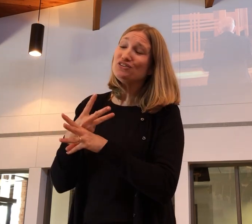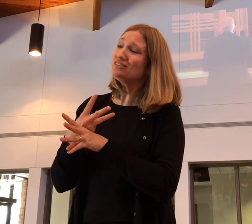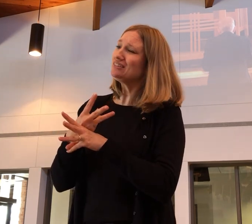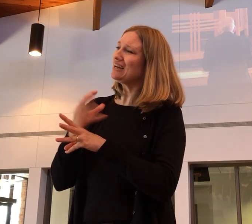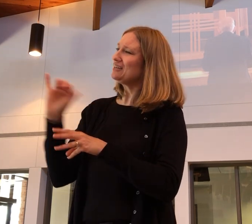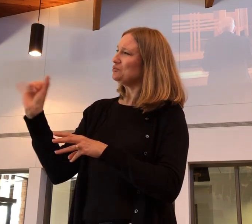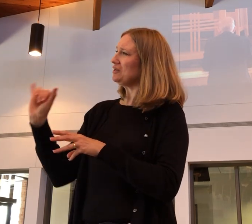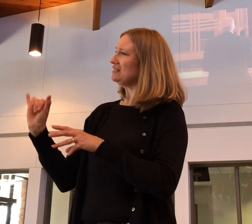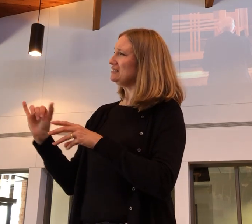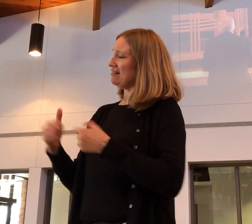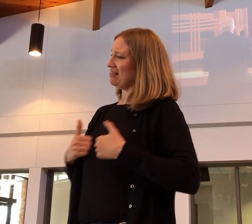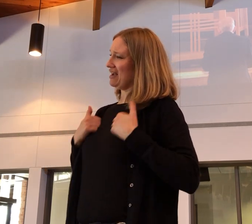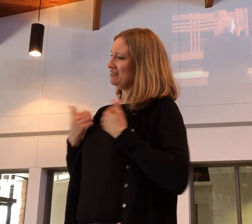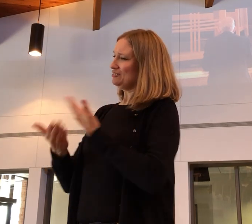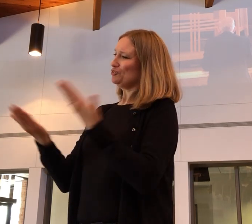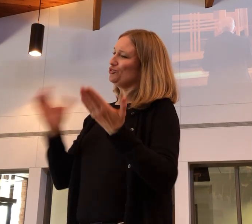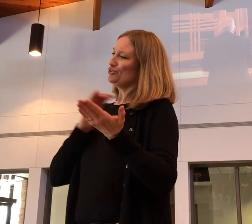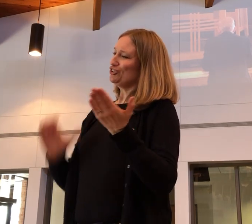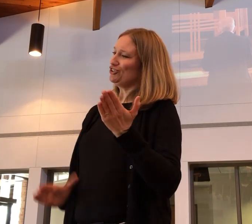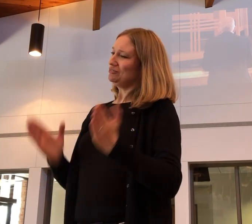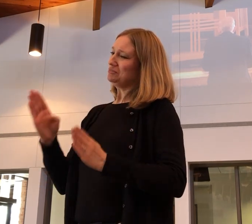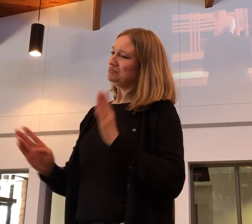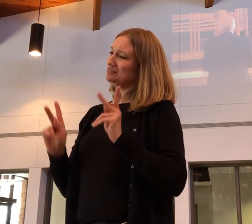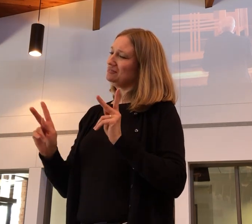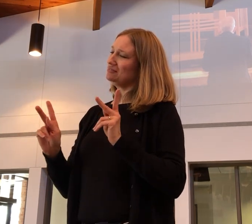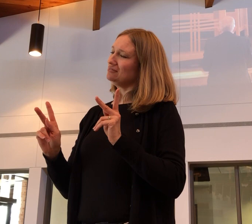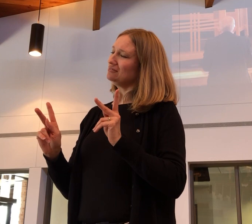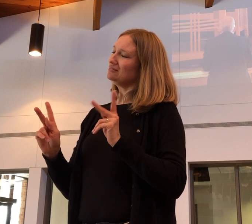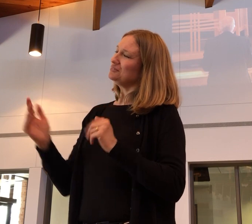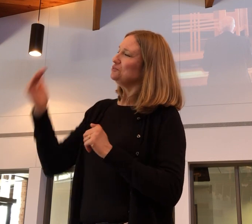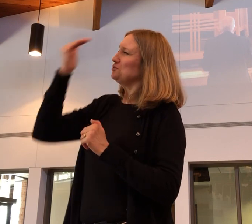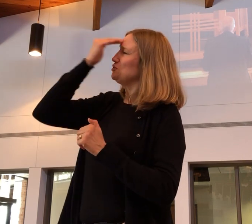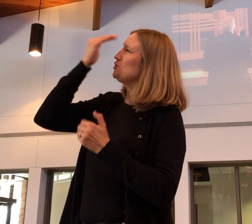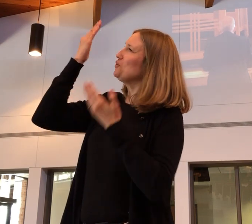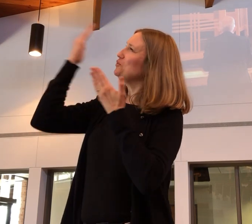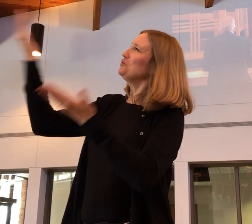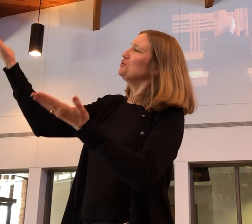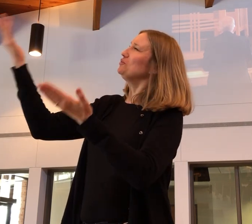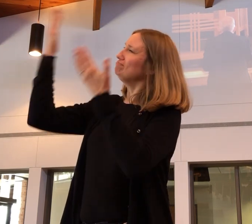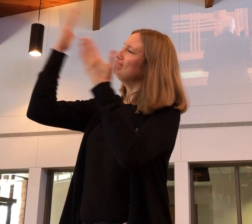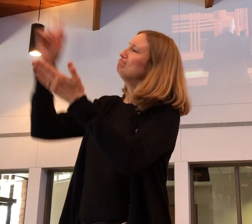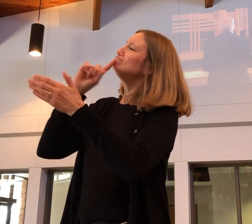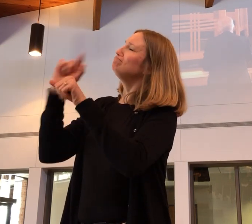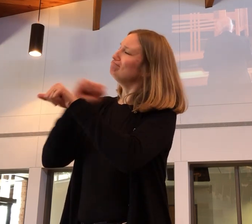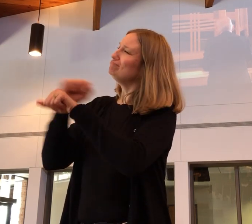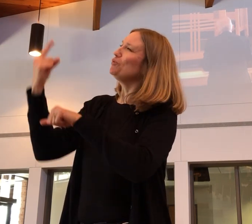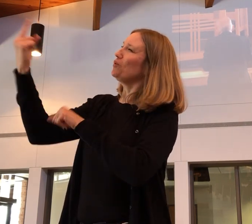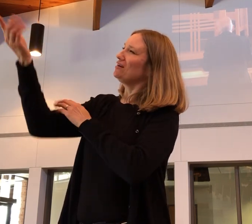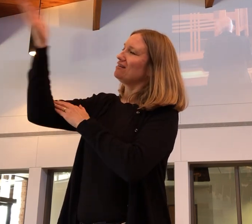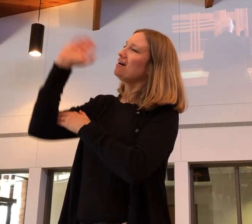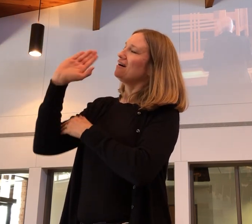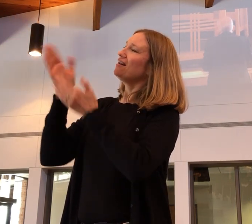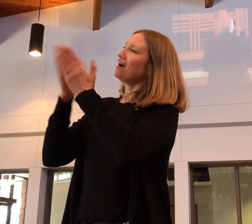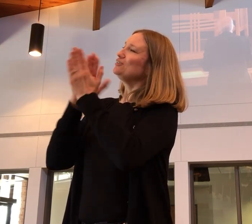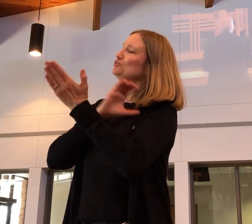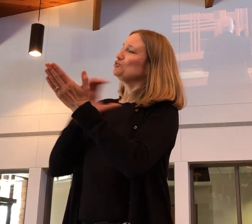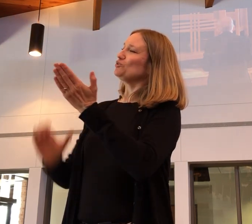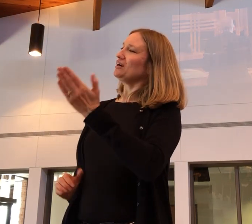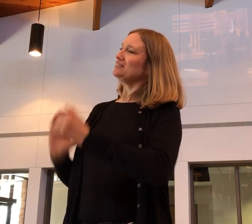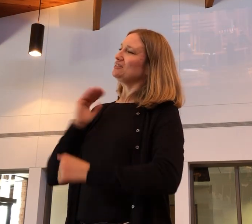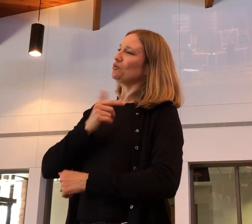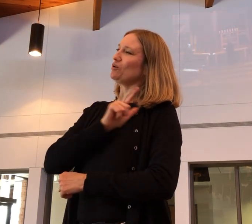lives of Christians, and gladly acknowledge you as the one true God. We ask this through Christ our